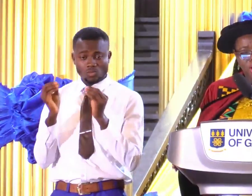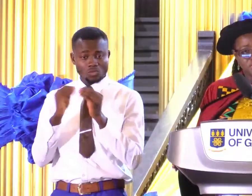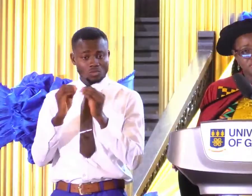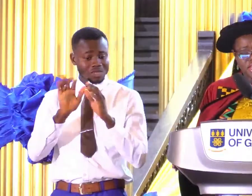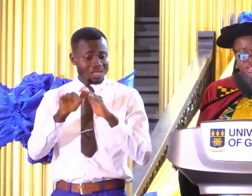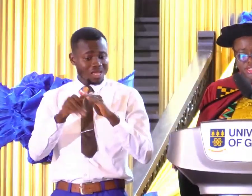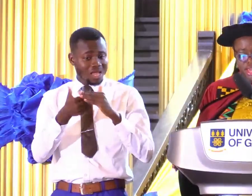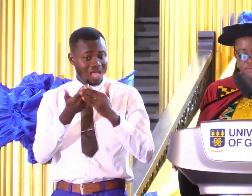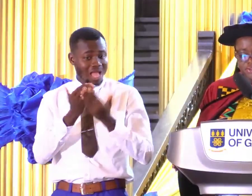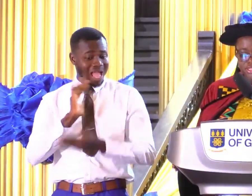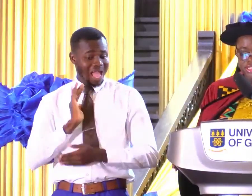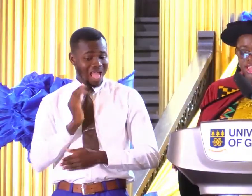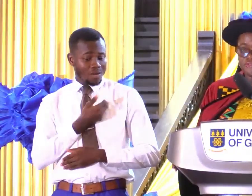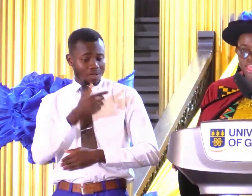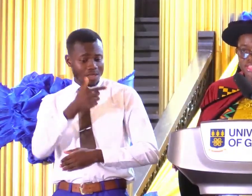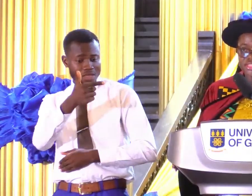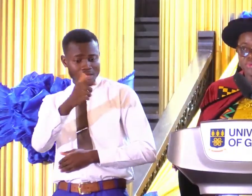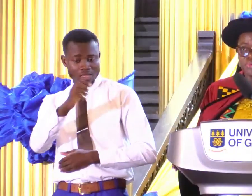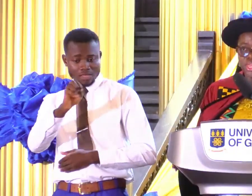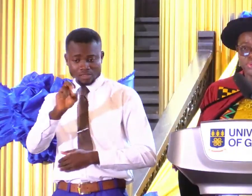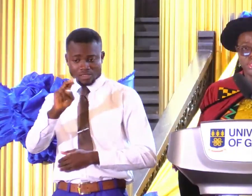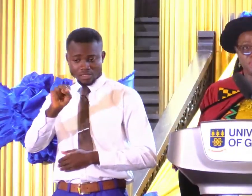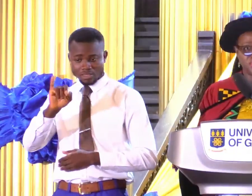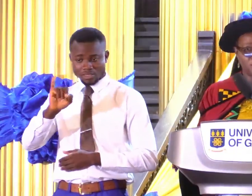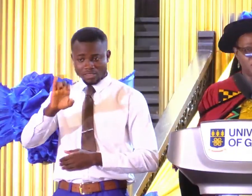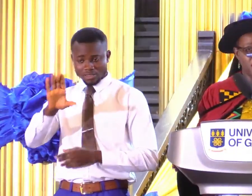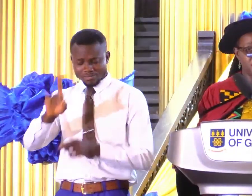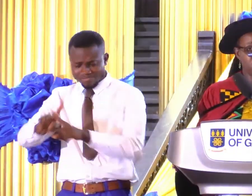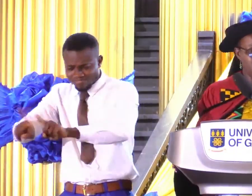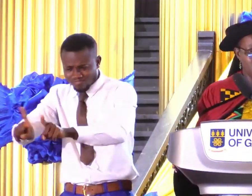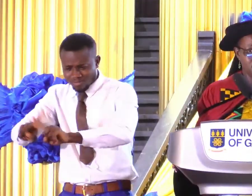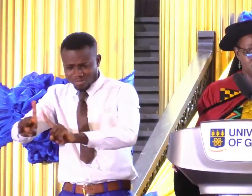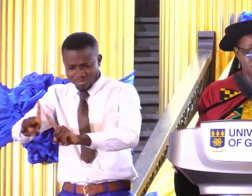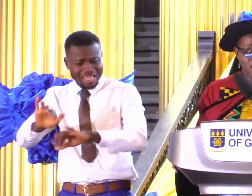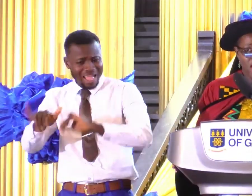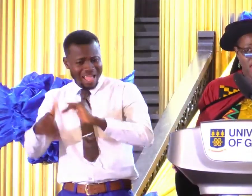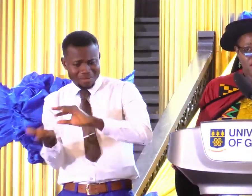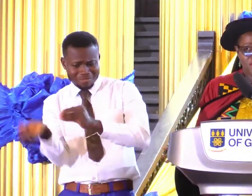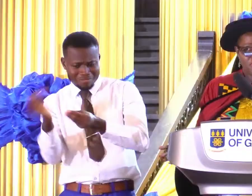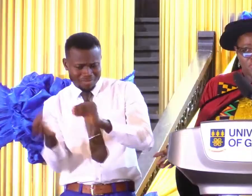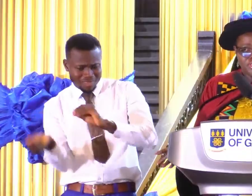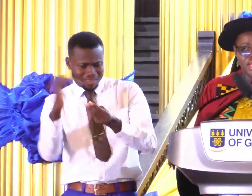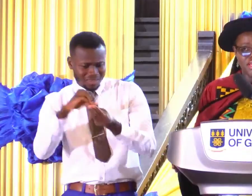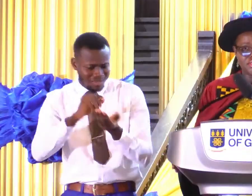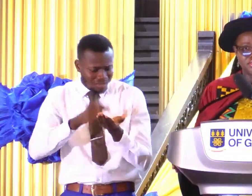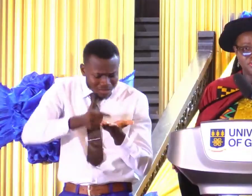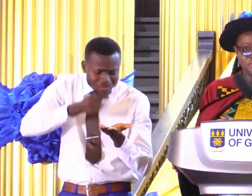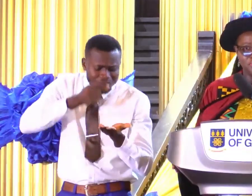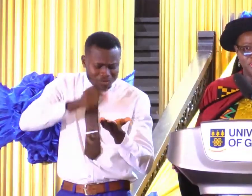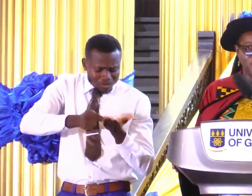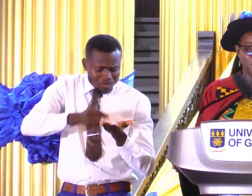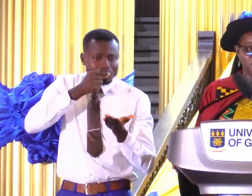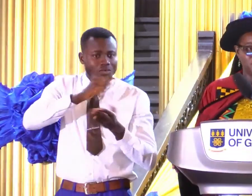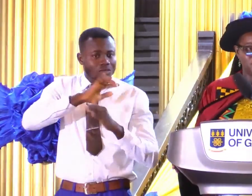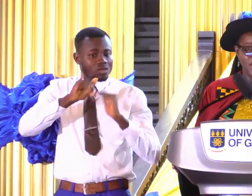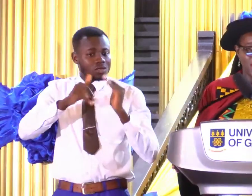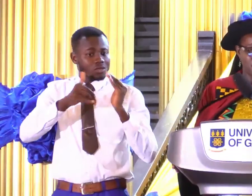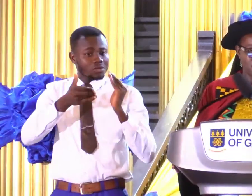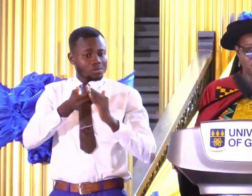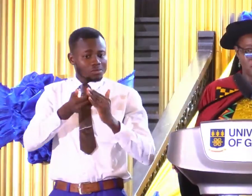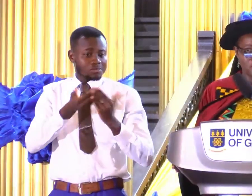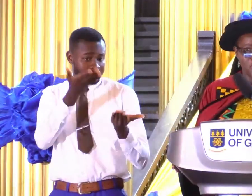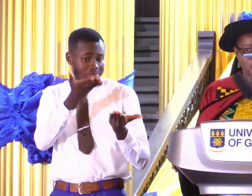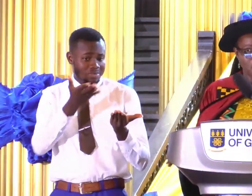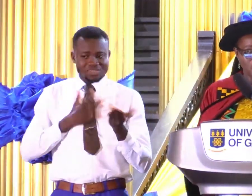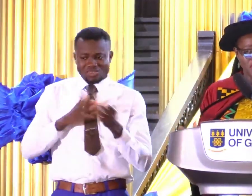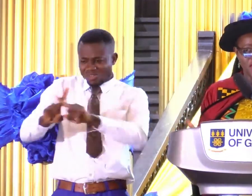how our genetic diversity affects the way we metabolize drugs. I never thought that, belonging to one ethnic